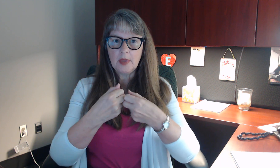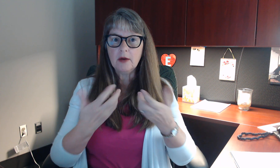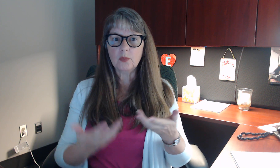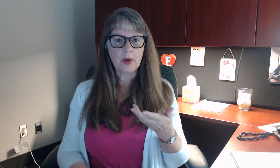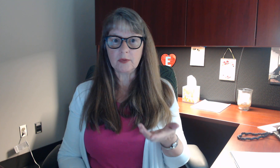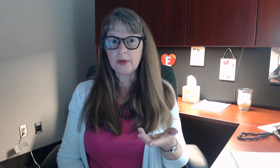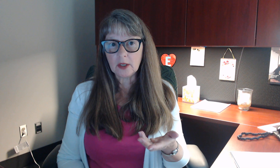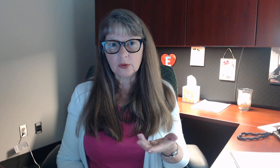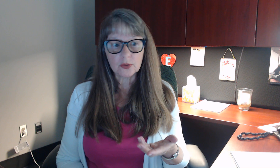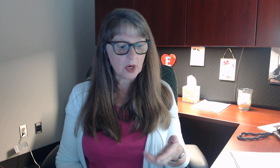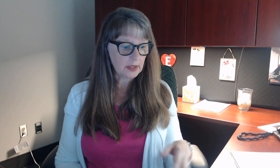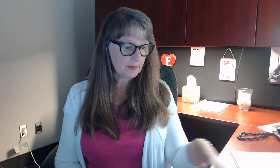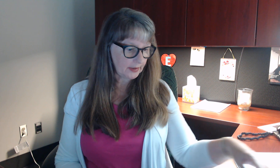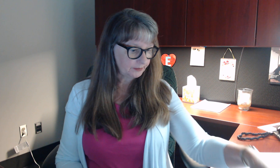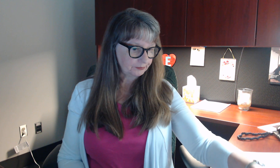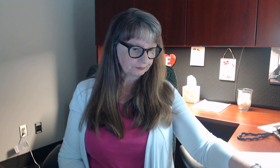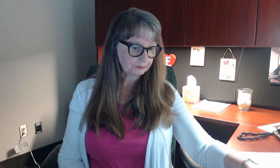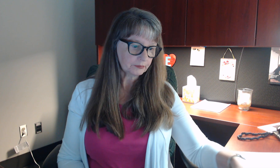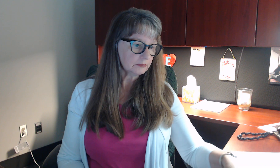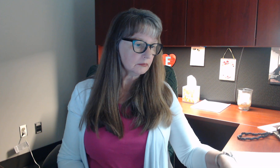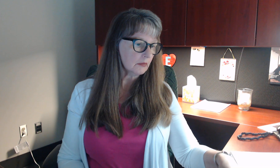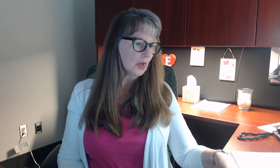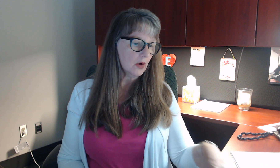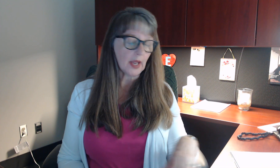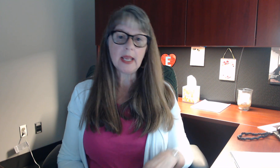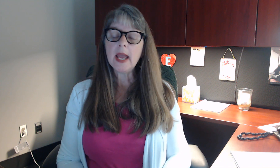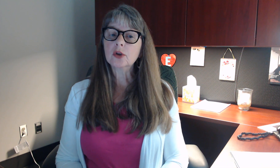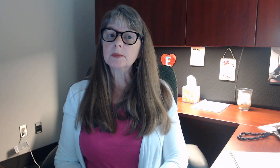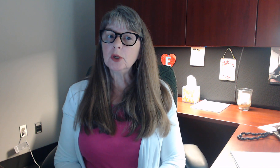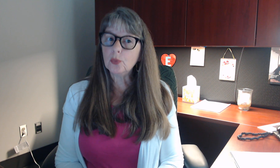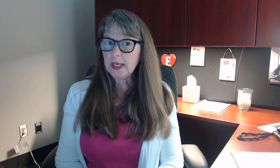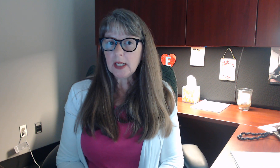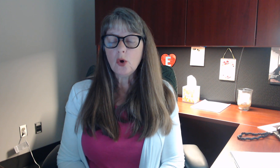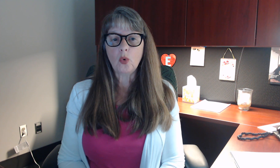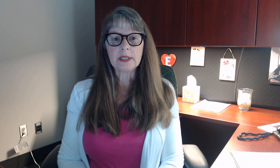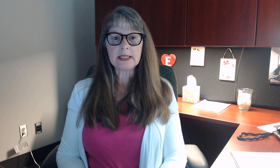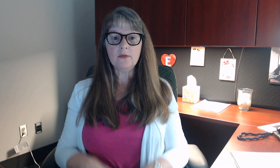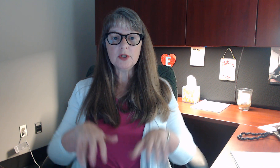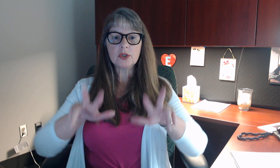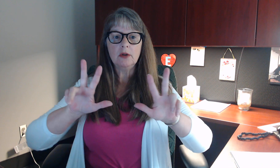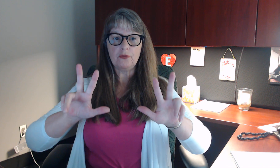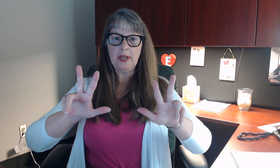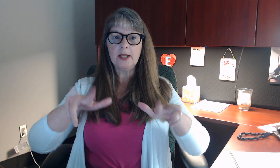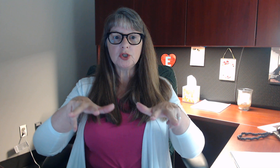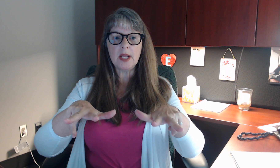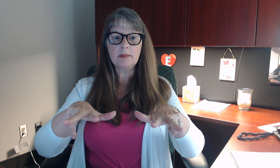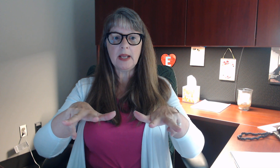of whatever vehicle you're talking about. Okay, to be greedy or selfish, 3 hand shape, and